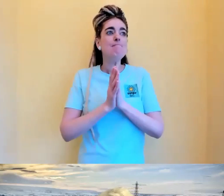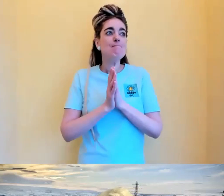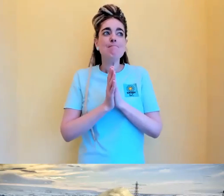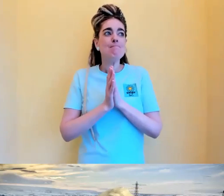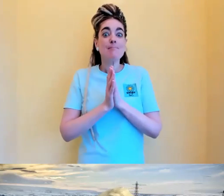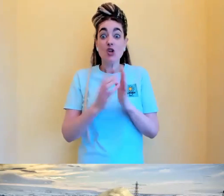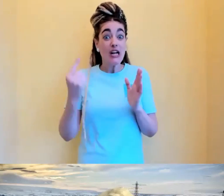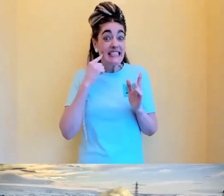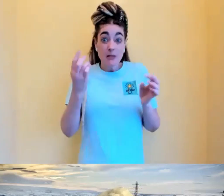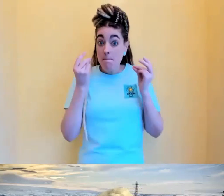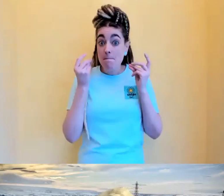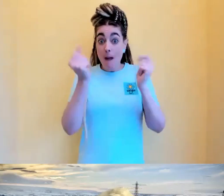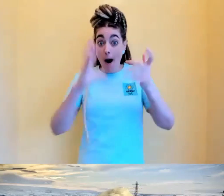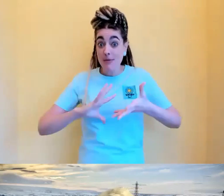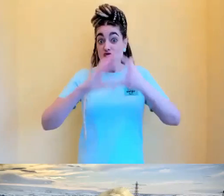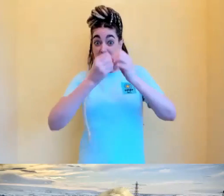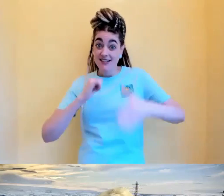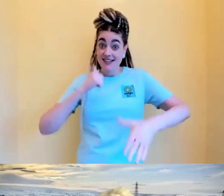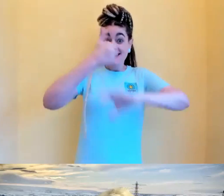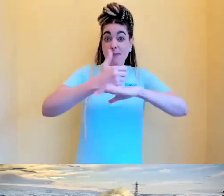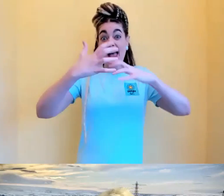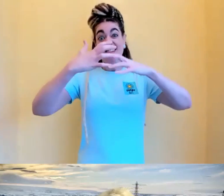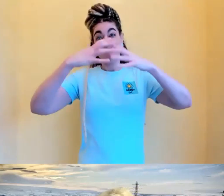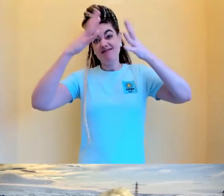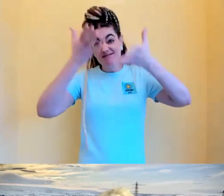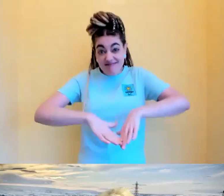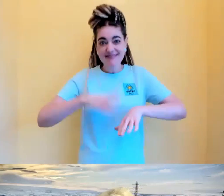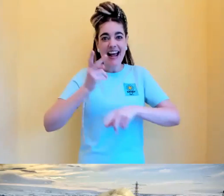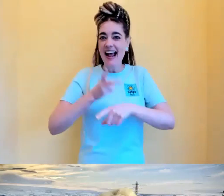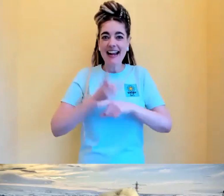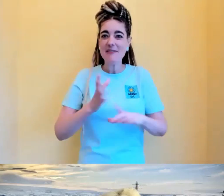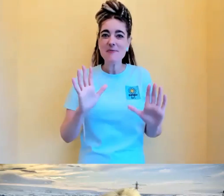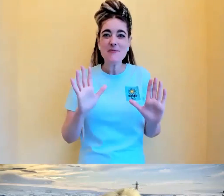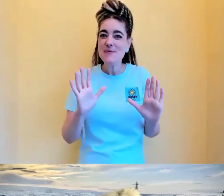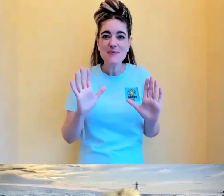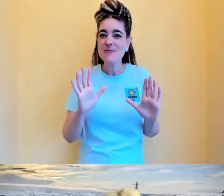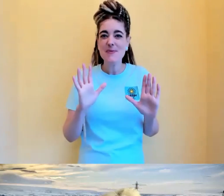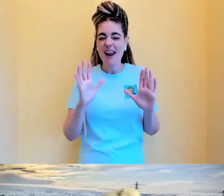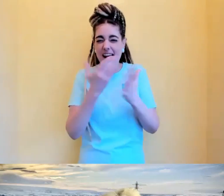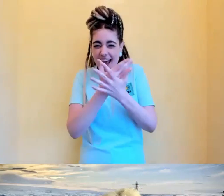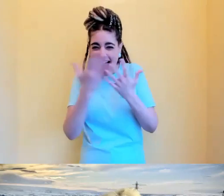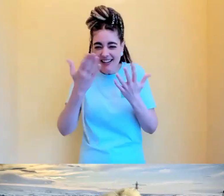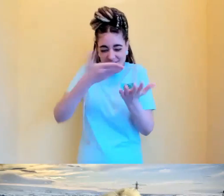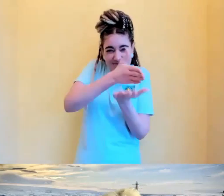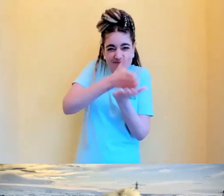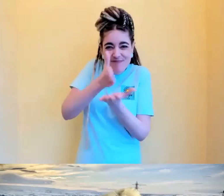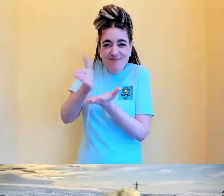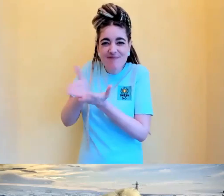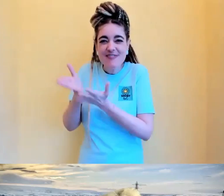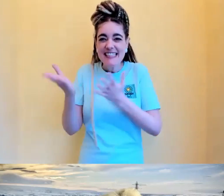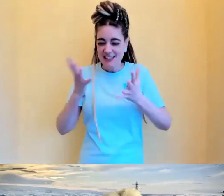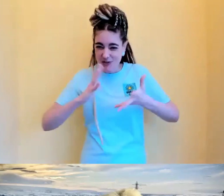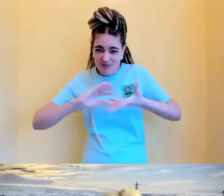put together quick and take down. There's a lot of different elements which go into the construction of it. So yeah, but